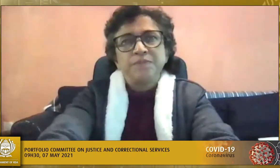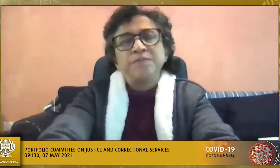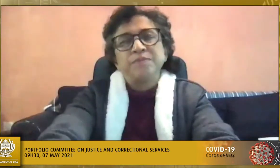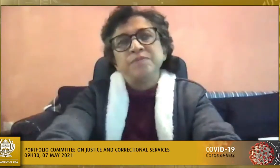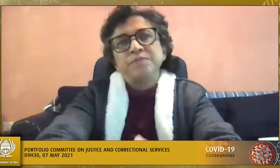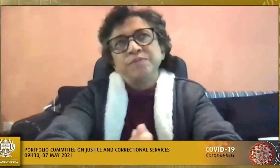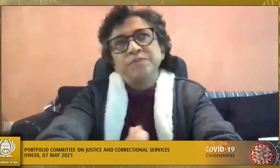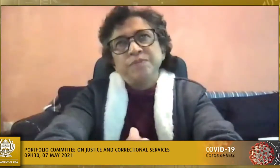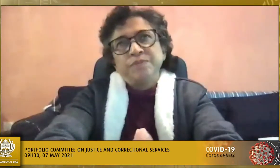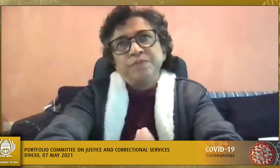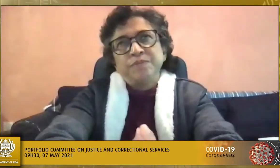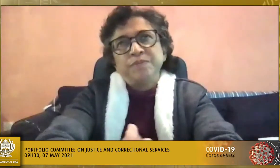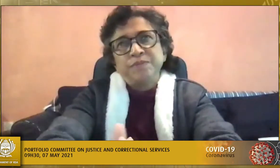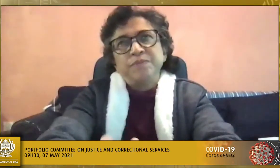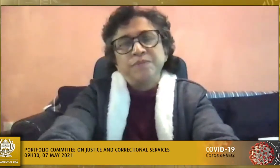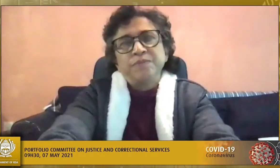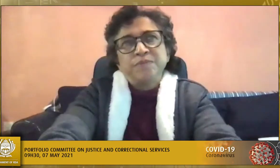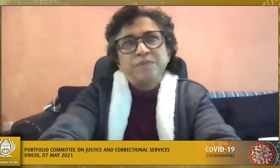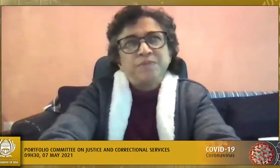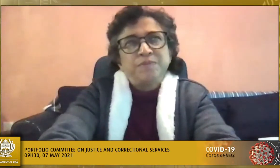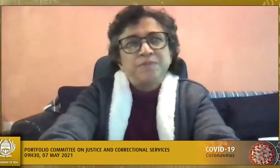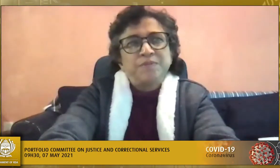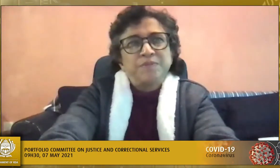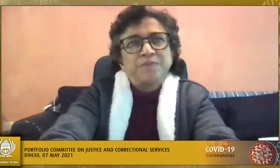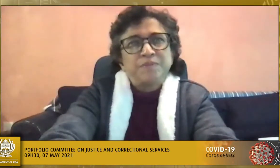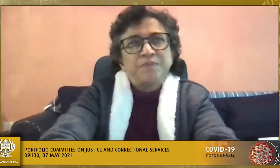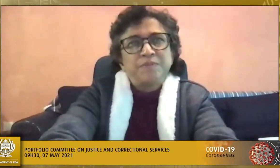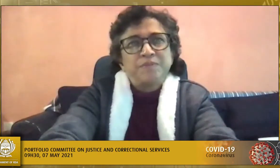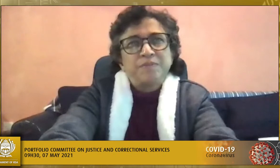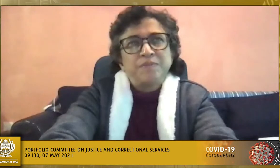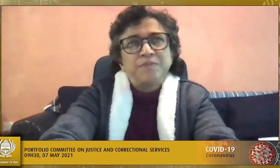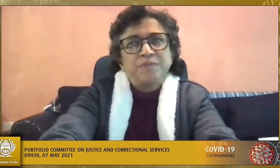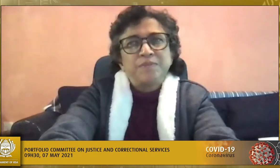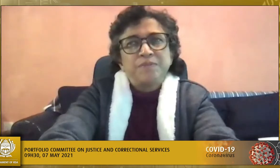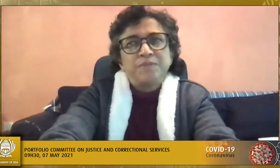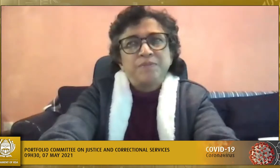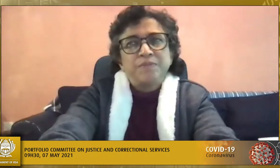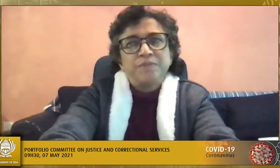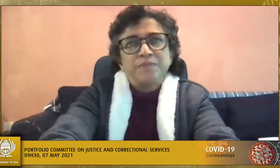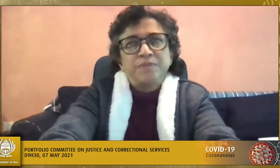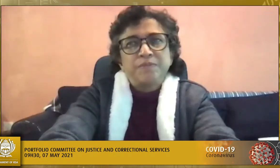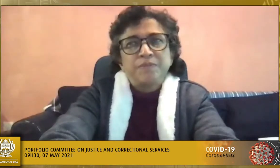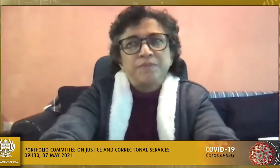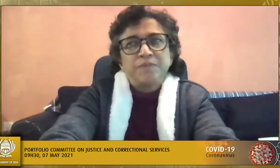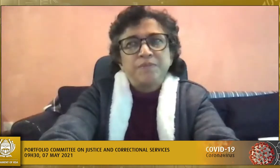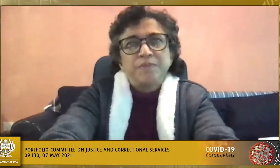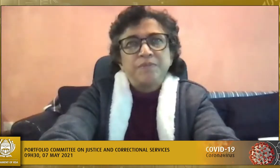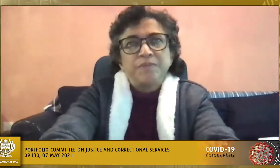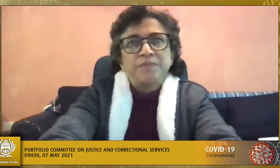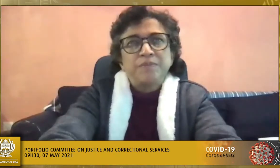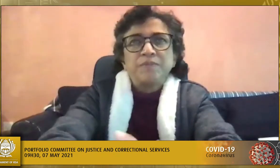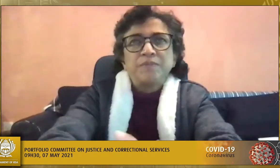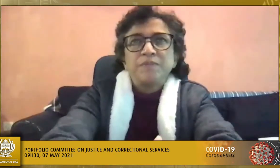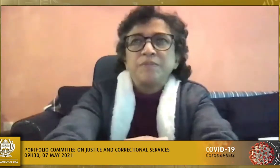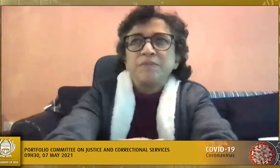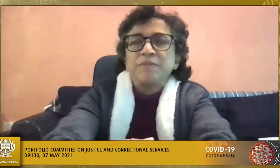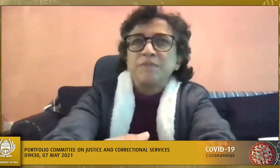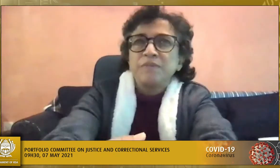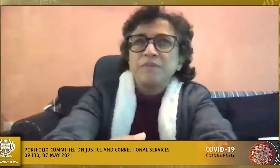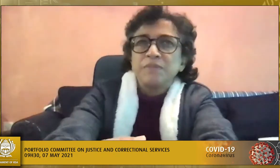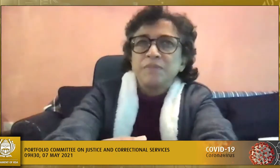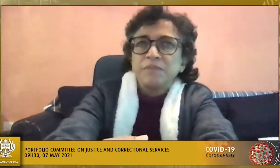update follow-up I'm not sure maybe I missed the response thank you chair thank you very much thank you chair I'm